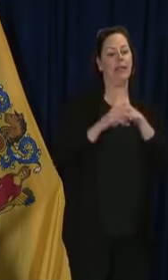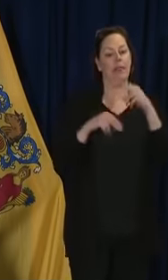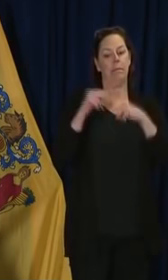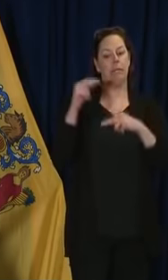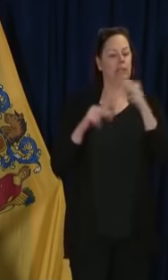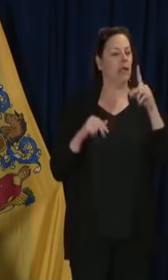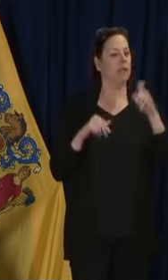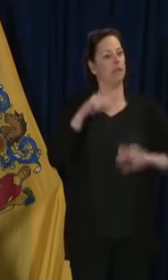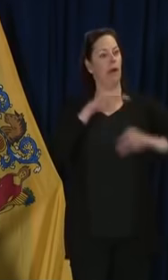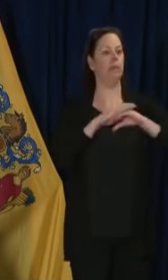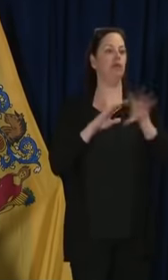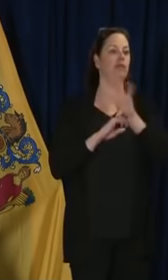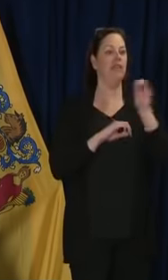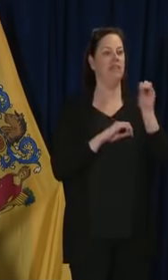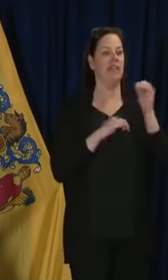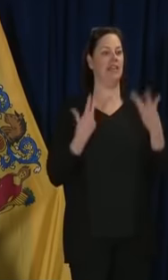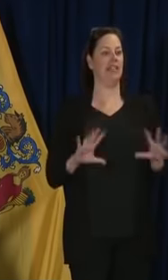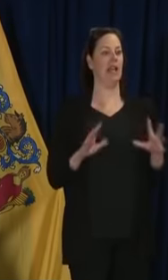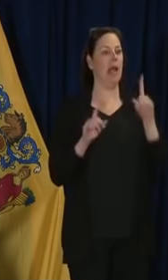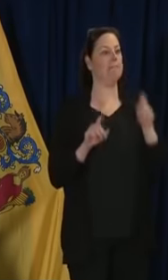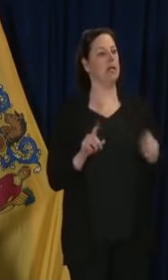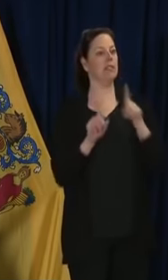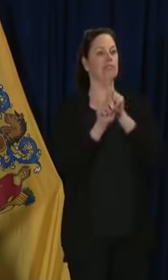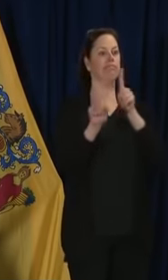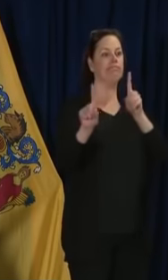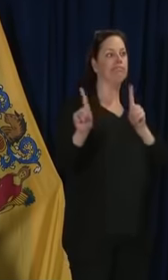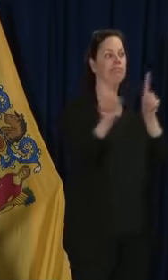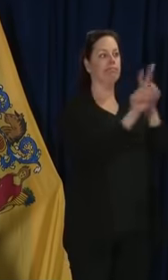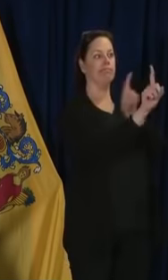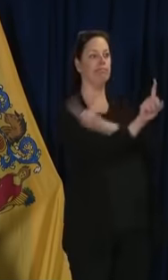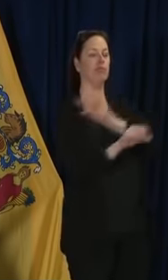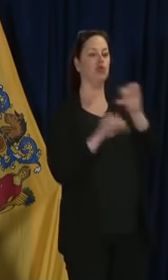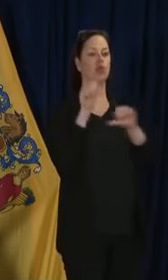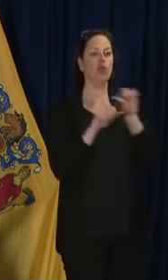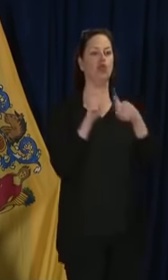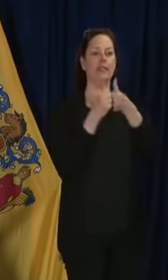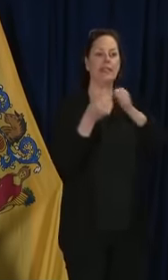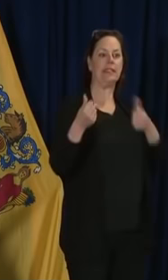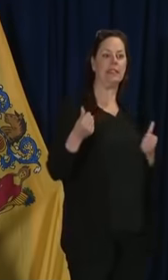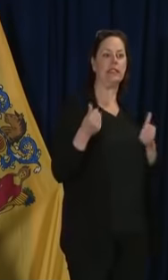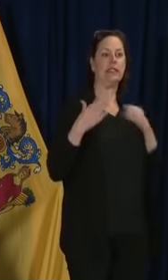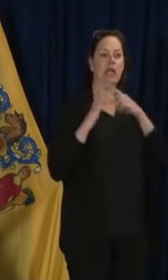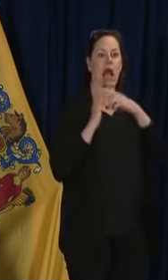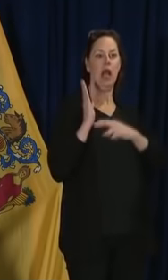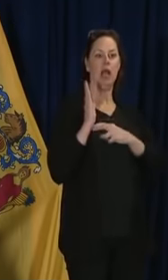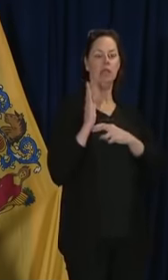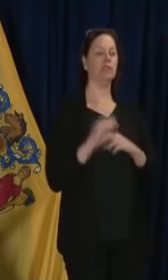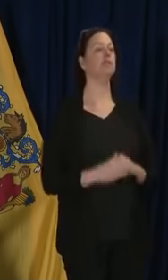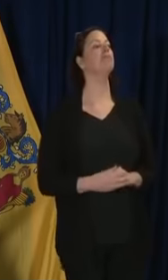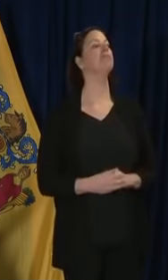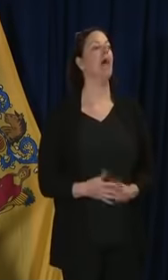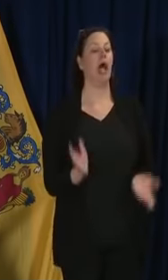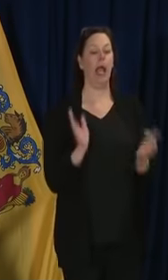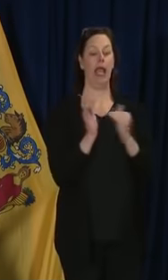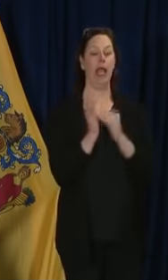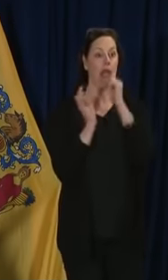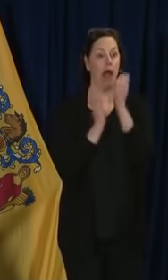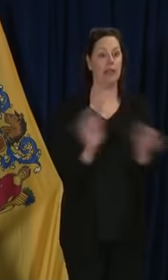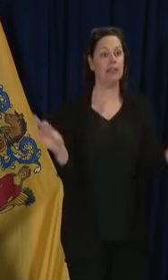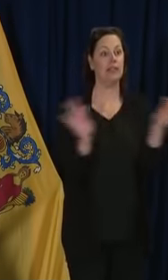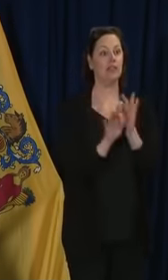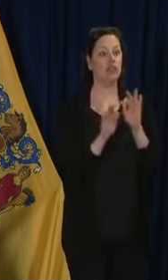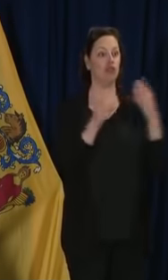persons and adhere to social distancing guidelines. Again, I want to repeat this. All other non-essential retail,